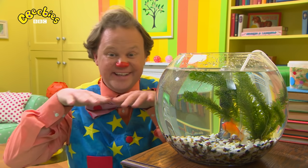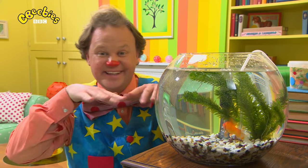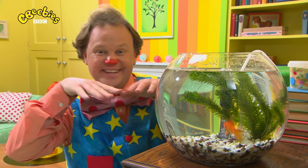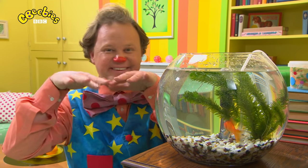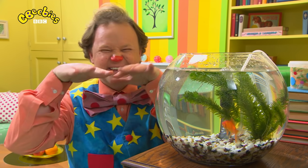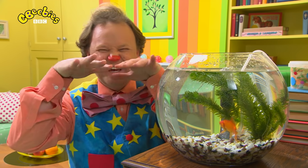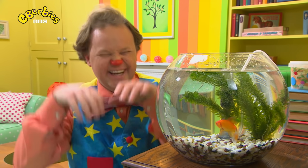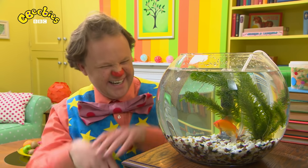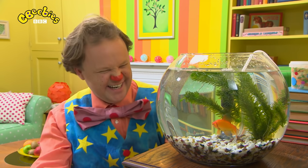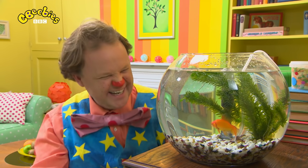Bubbles.